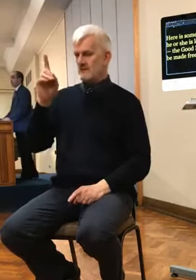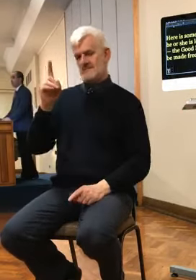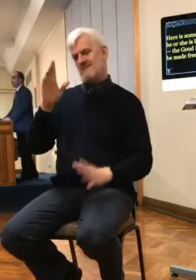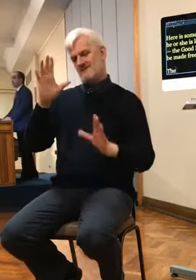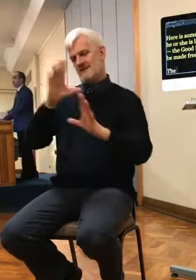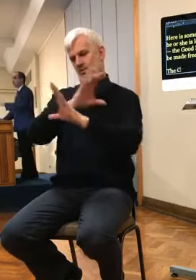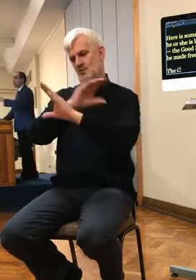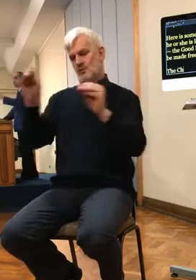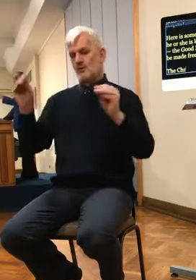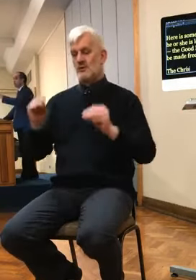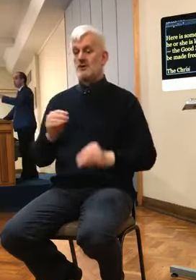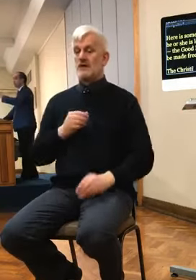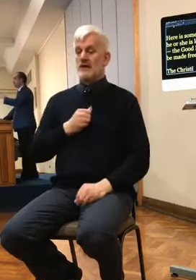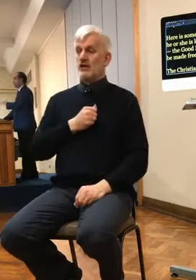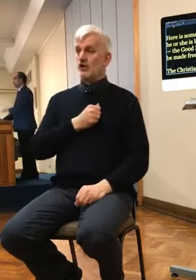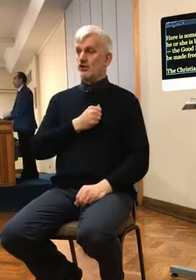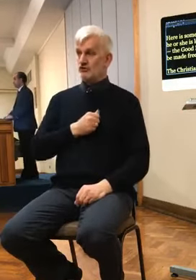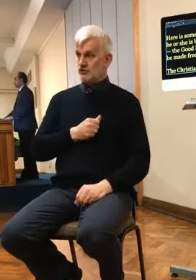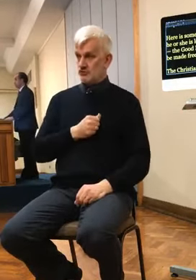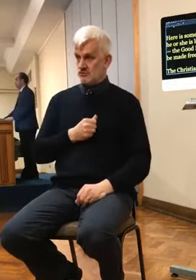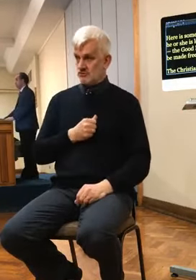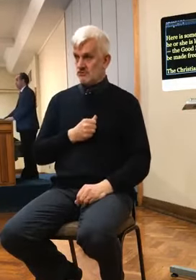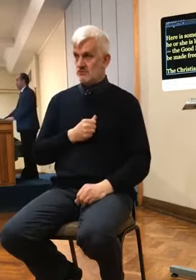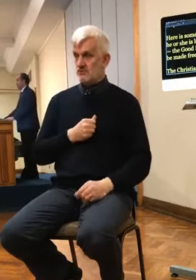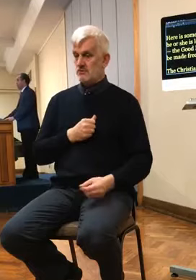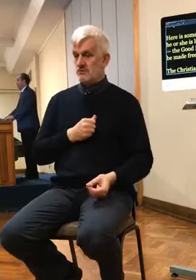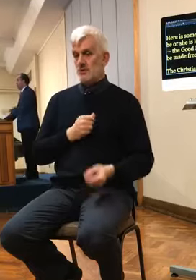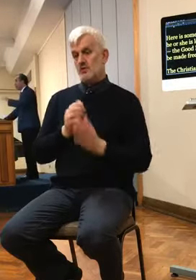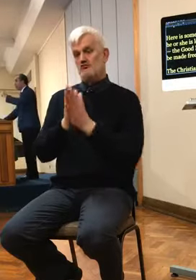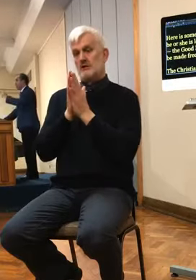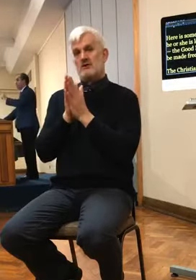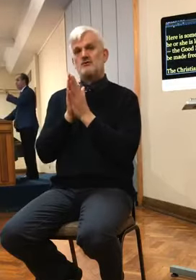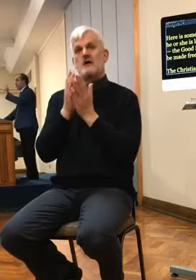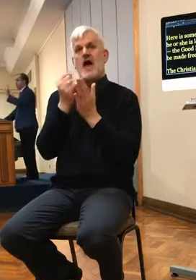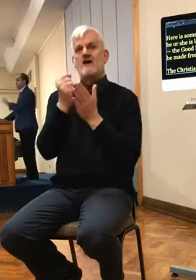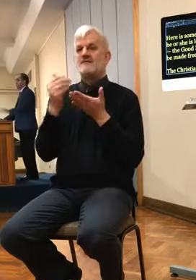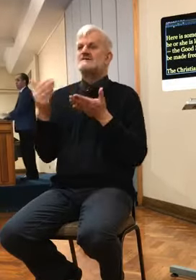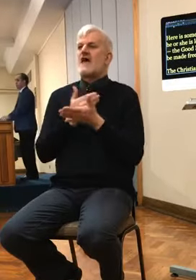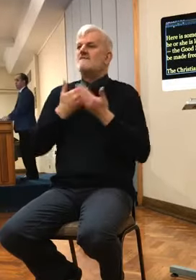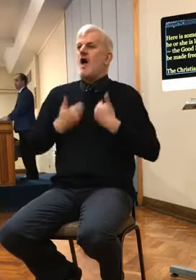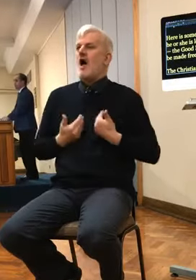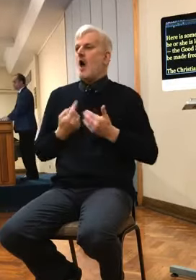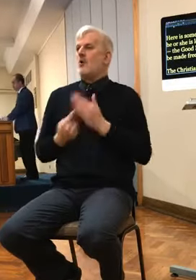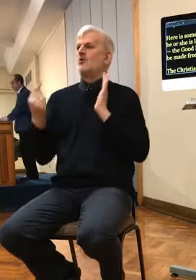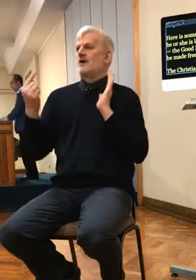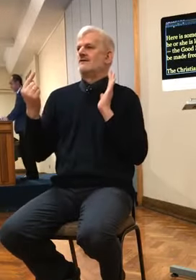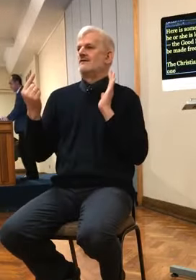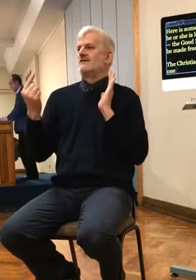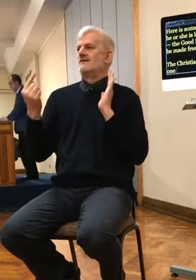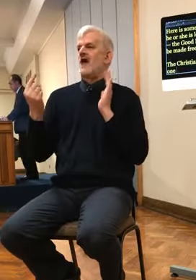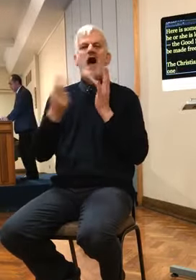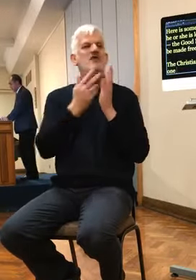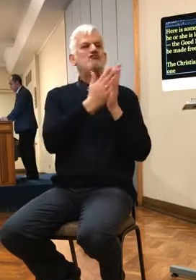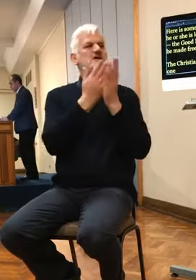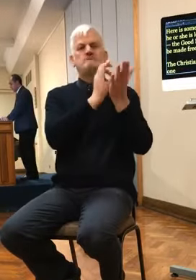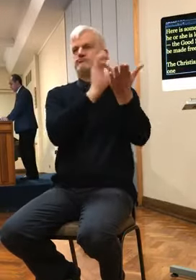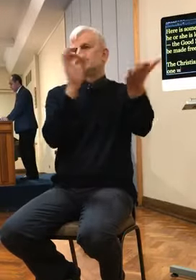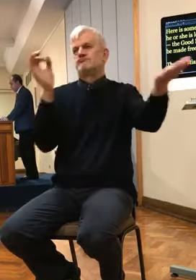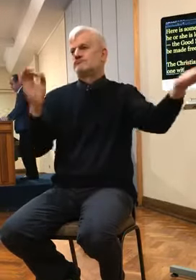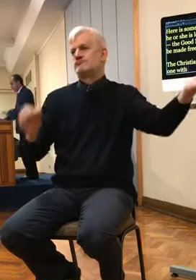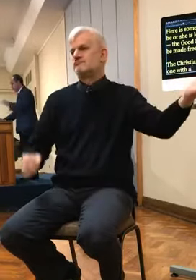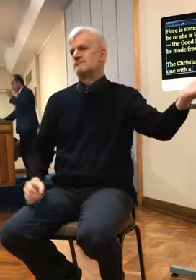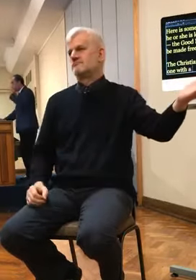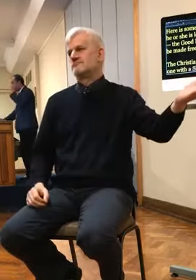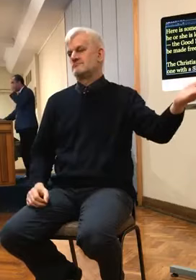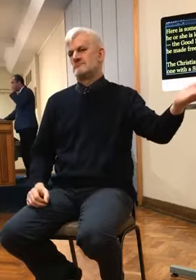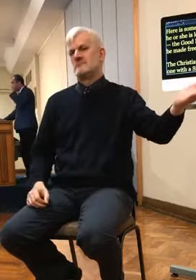and the only one which gives us that assurance. Only the Lord Jesus Christ, as we repent and trust in him.